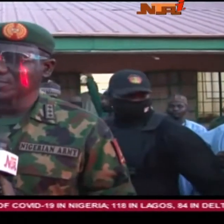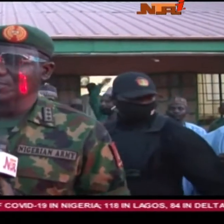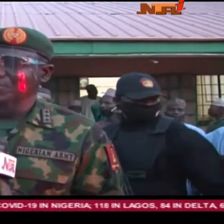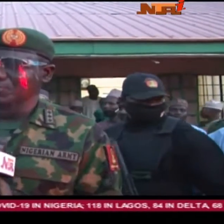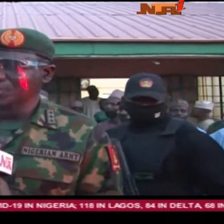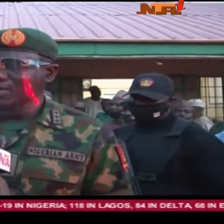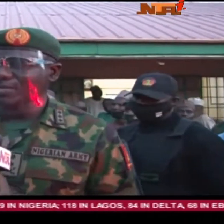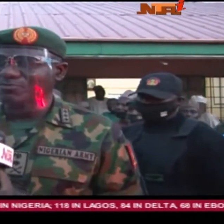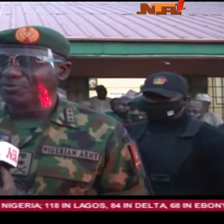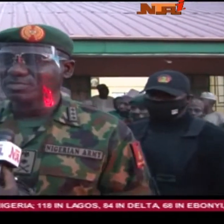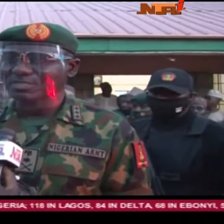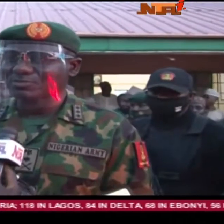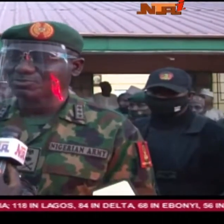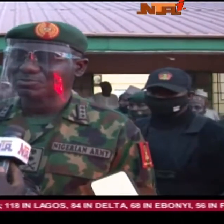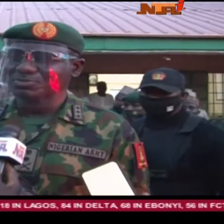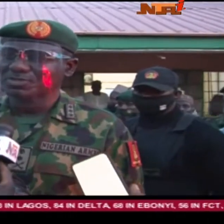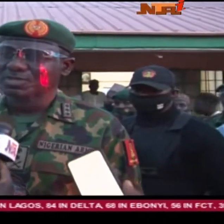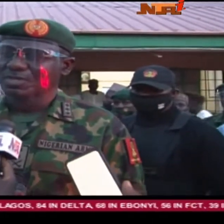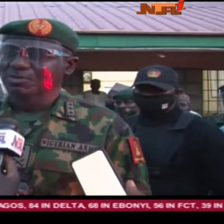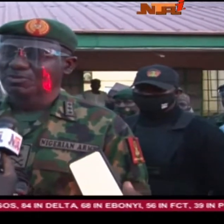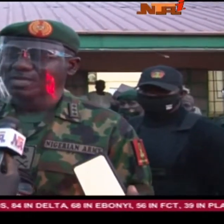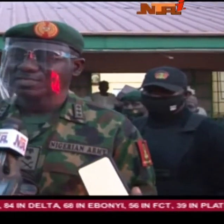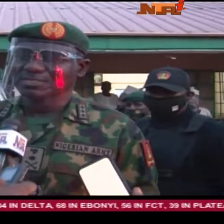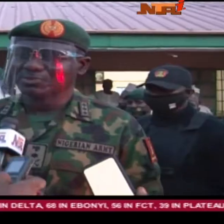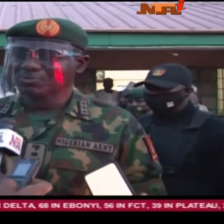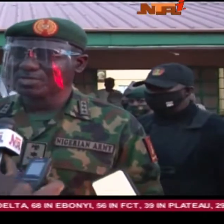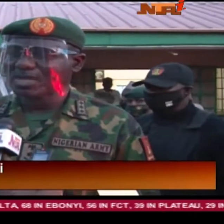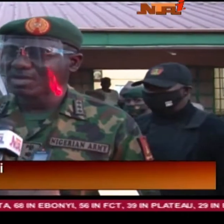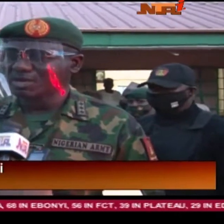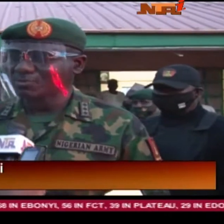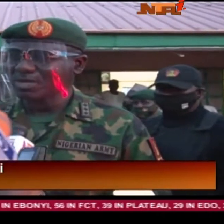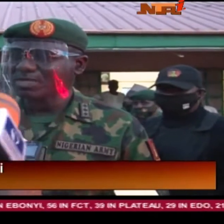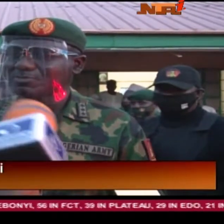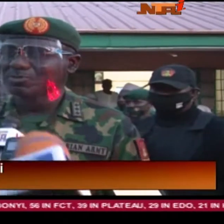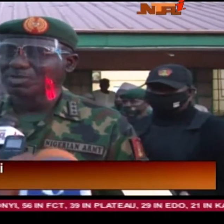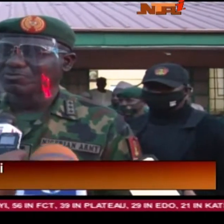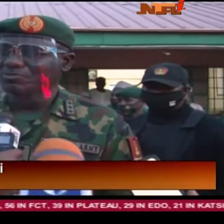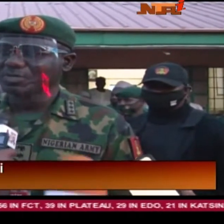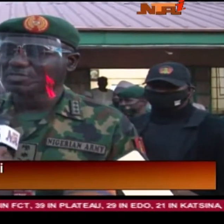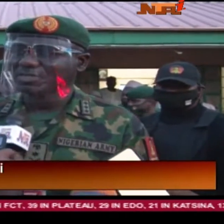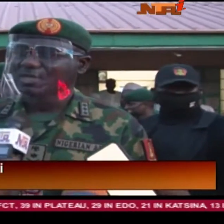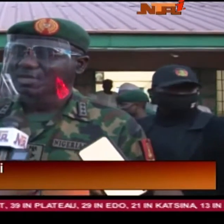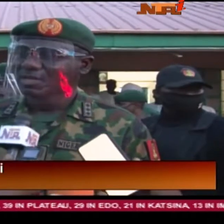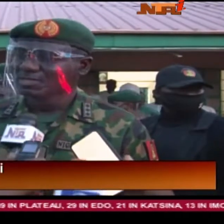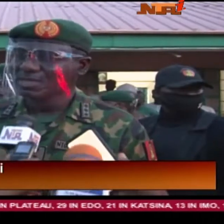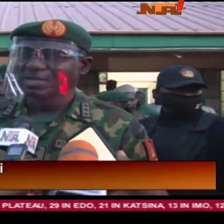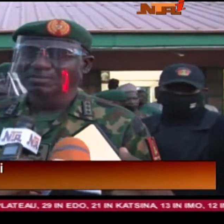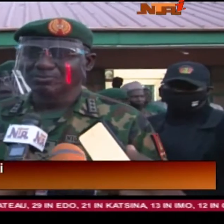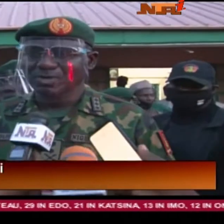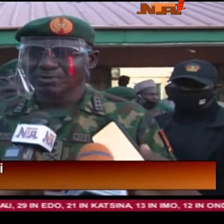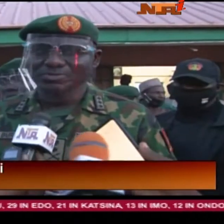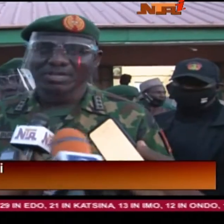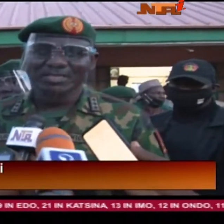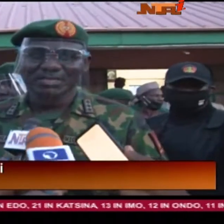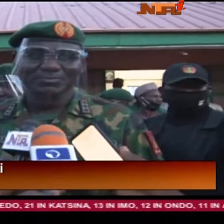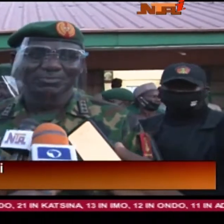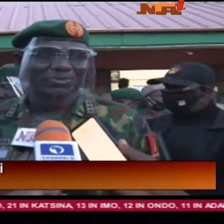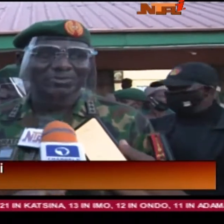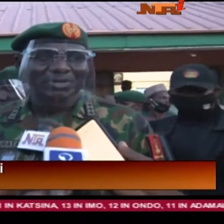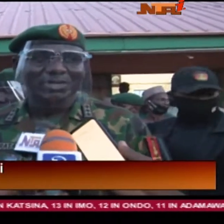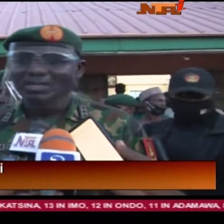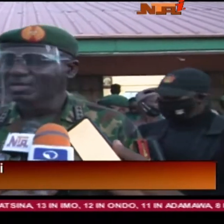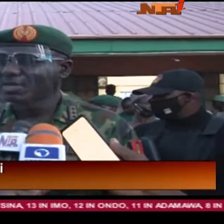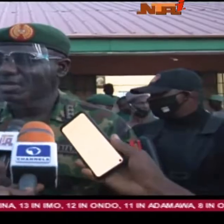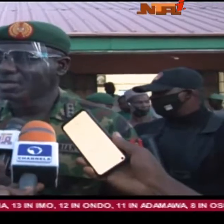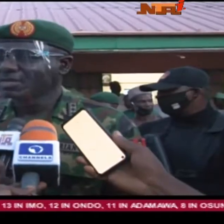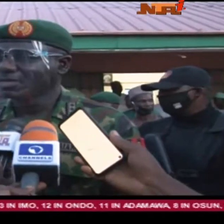in the area. Send the troops, all right, they will be here, and we're getting more equipment, and we're also gathering more